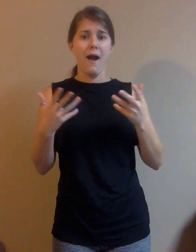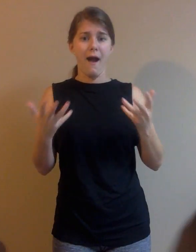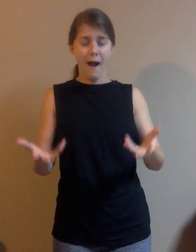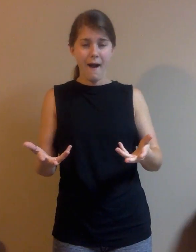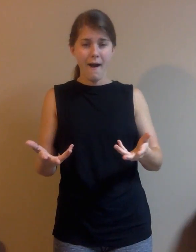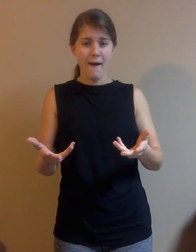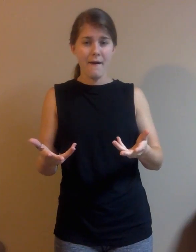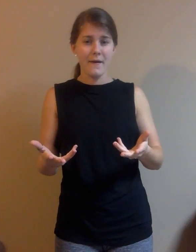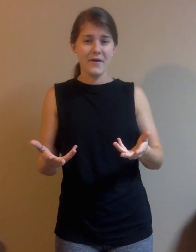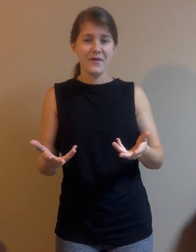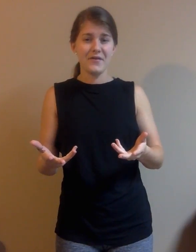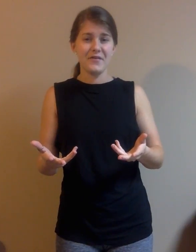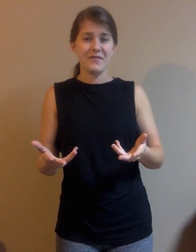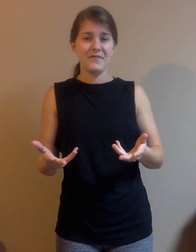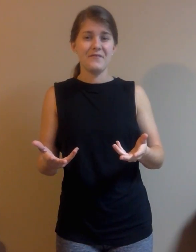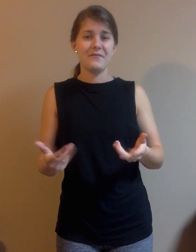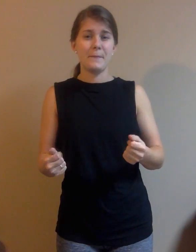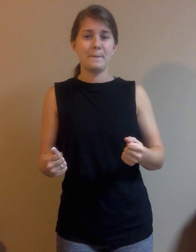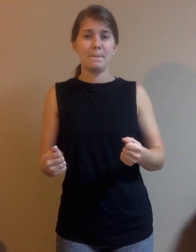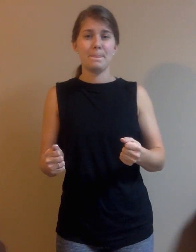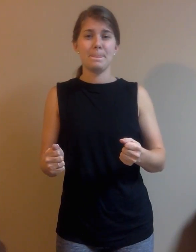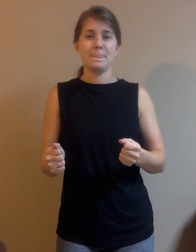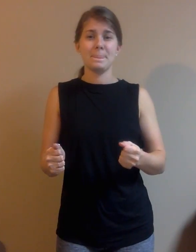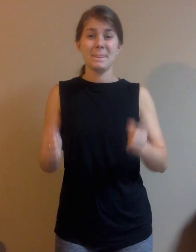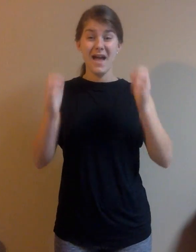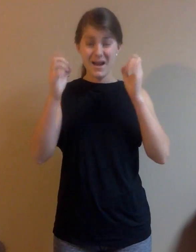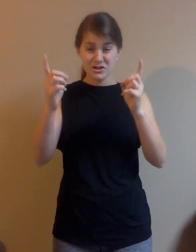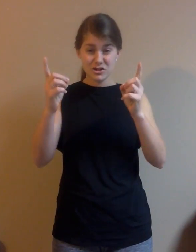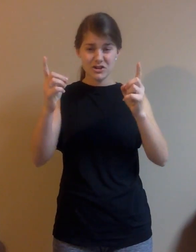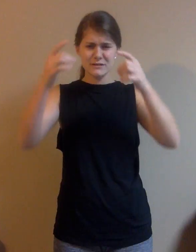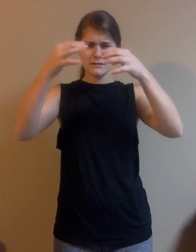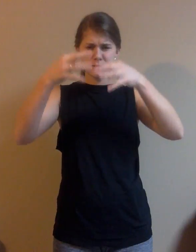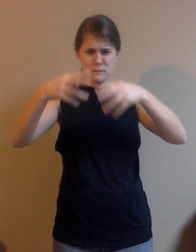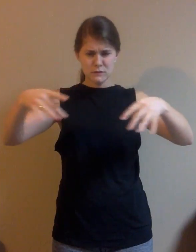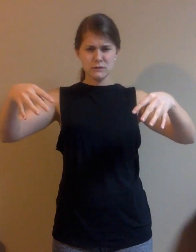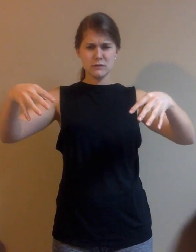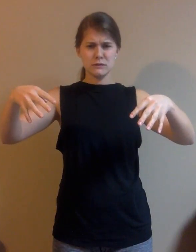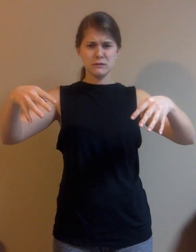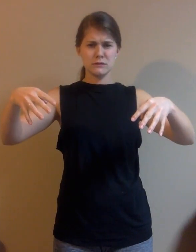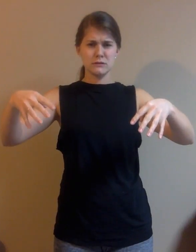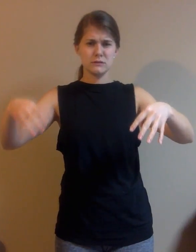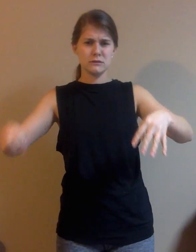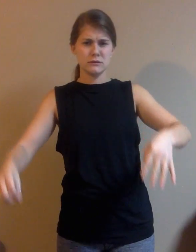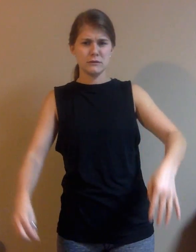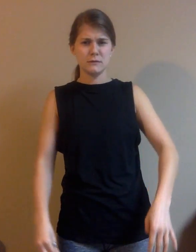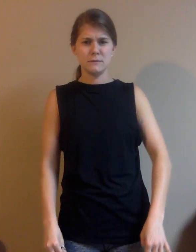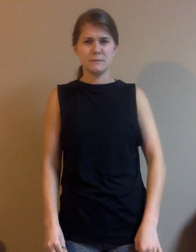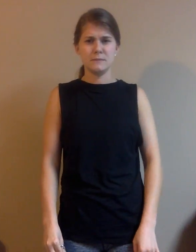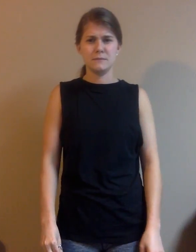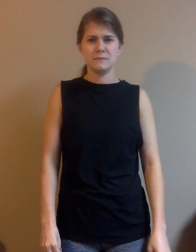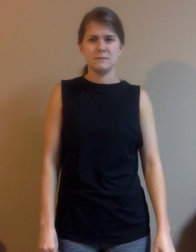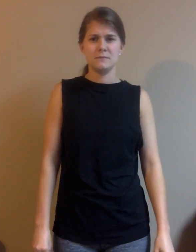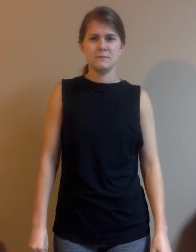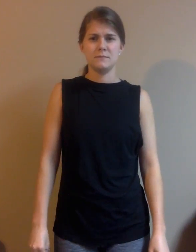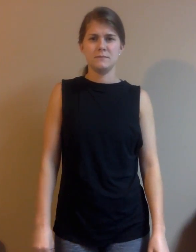result is that we are educating people out of their creative capacities. Picasso once said this. He said that all children are born